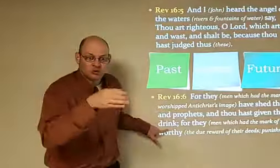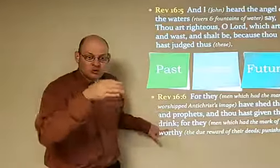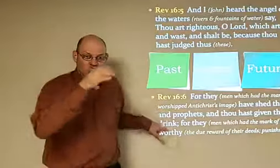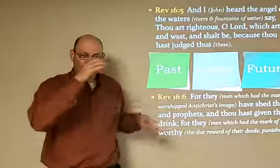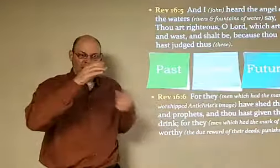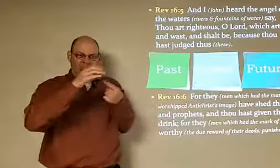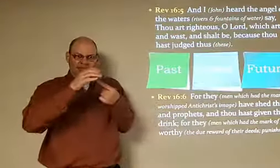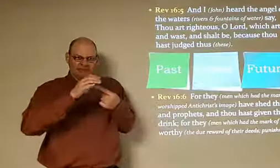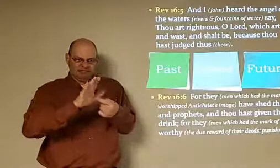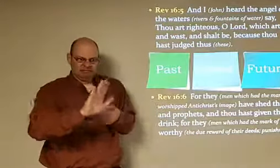drink."